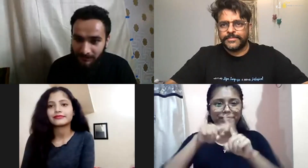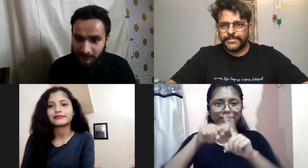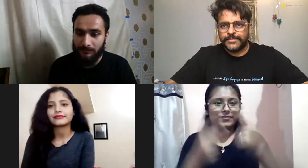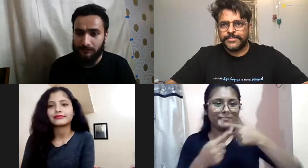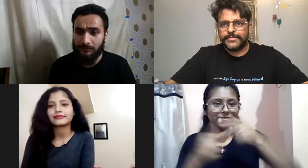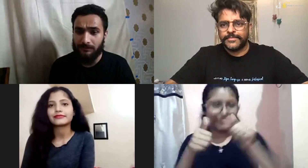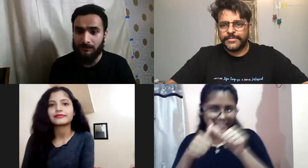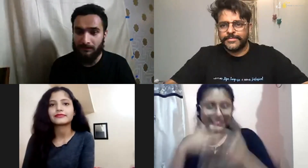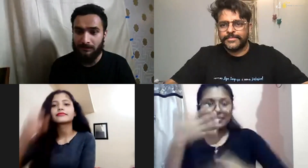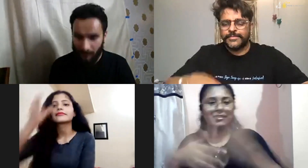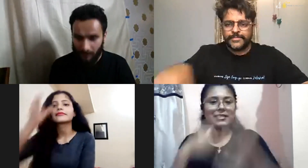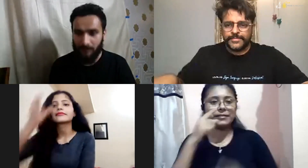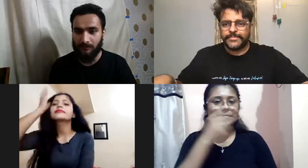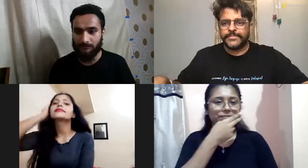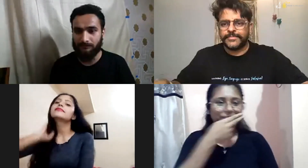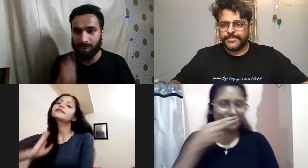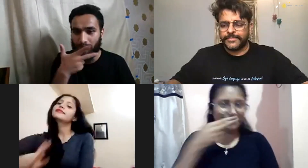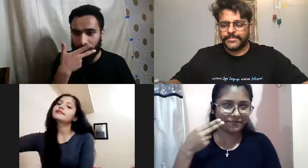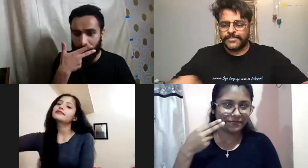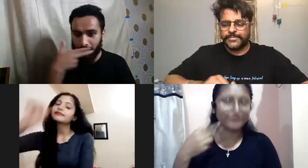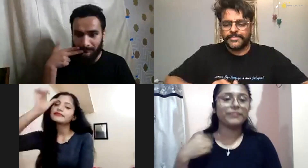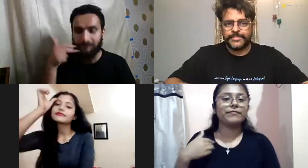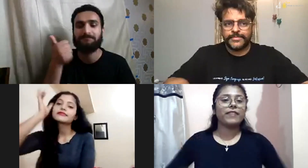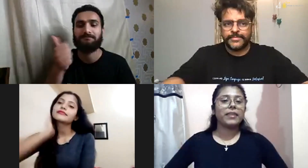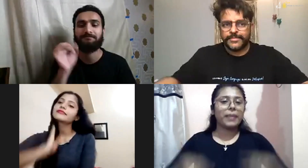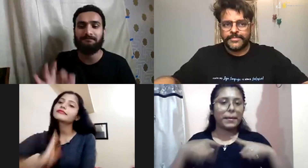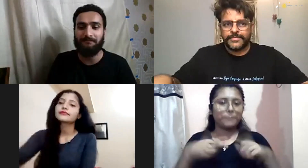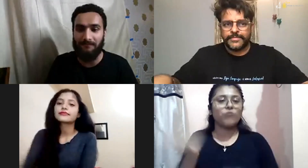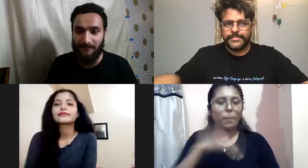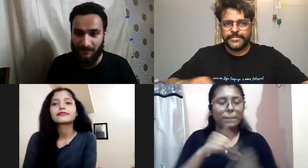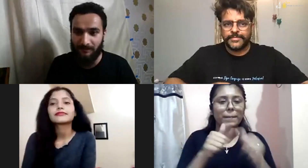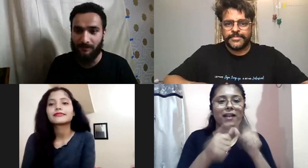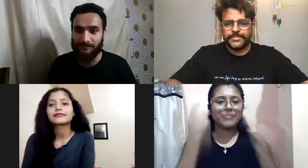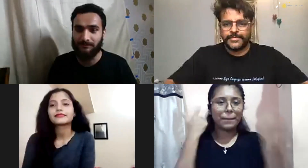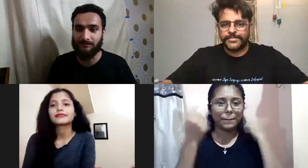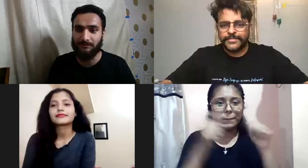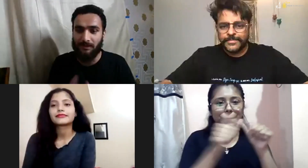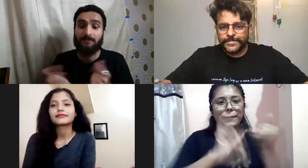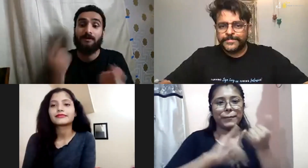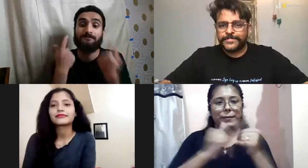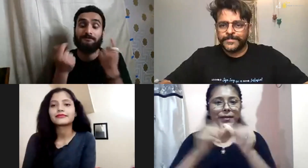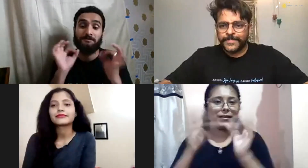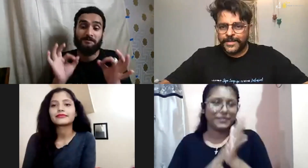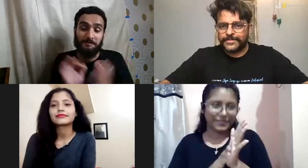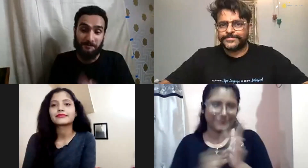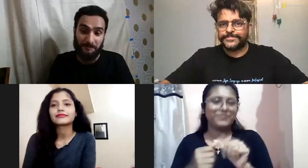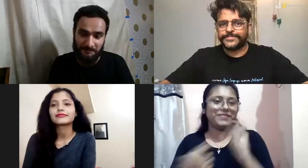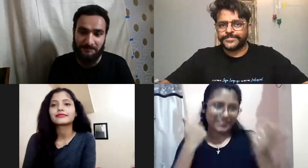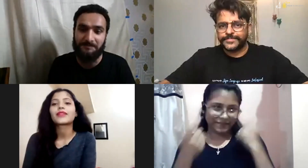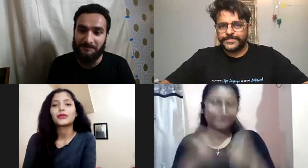My name is Nikita, and my sign name is this. Okay. I'm from Assam.